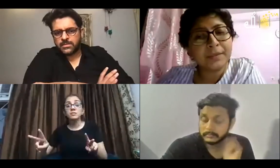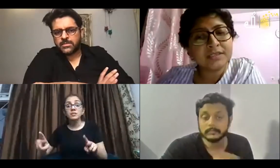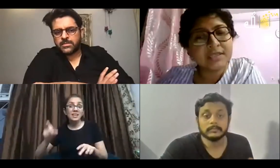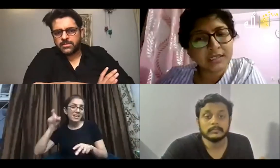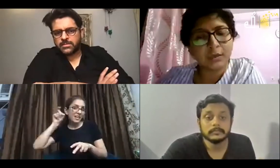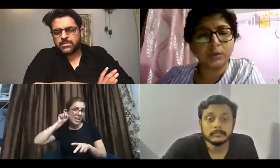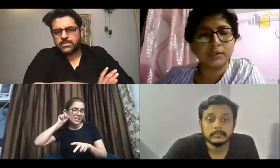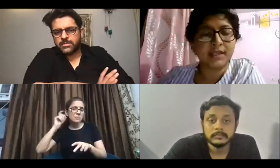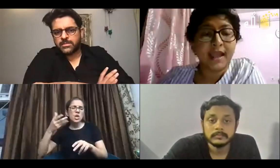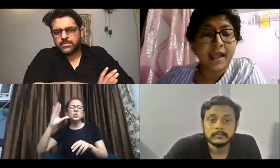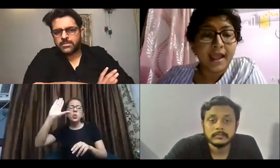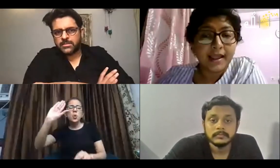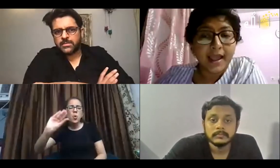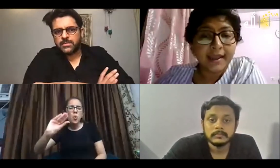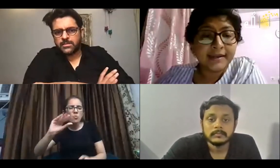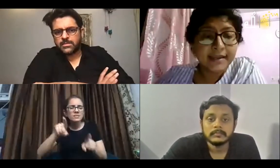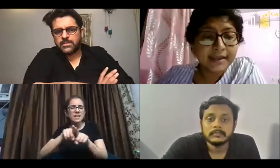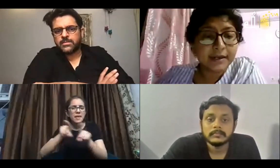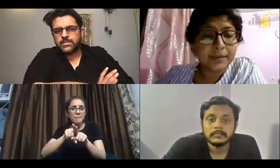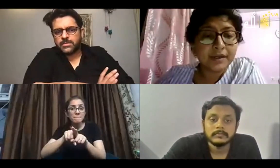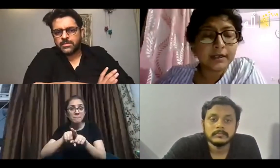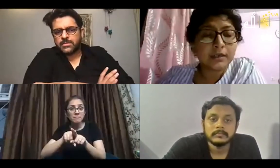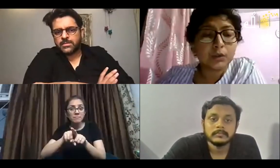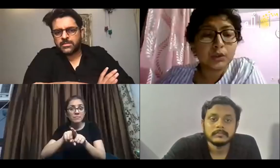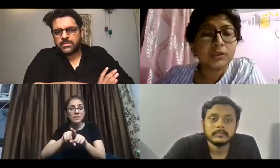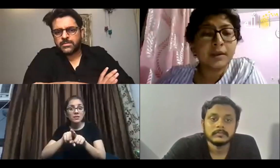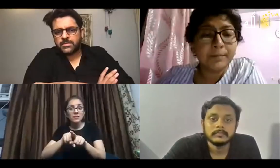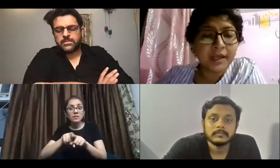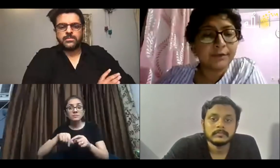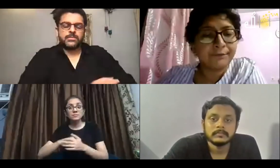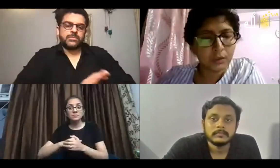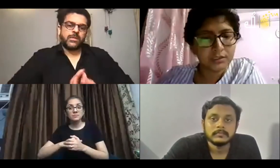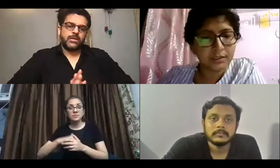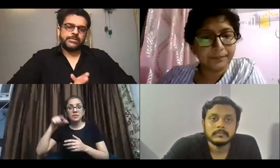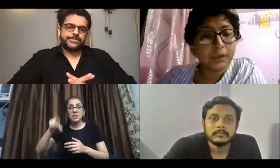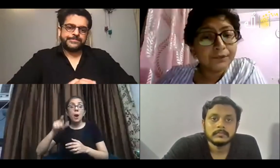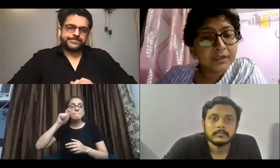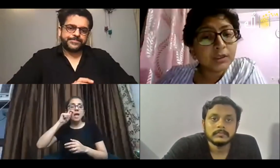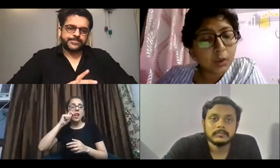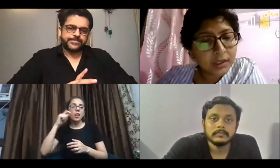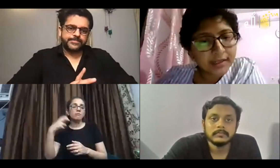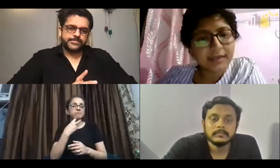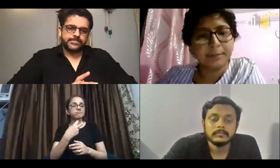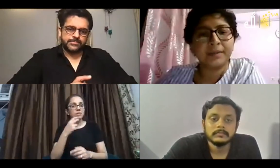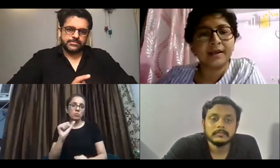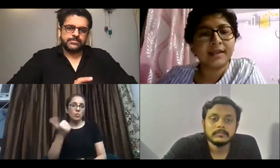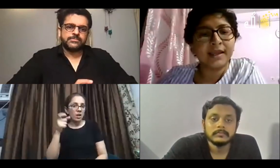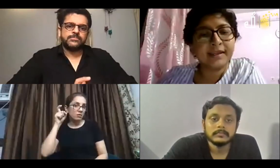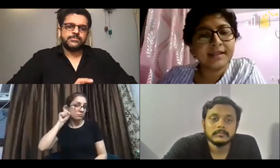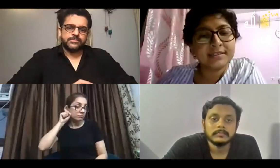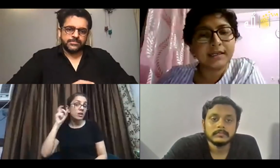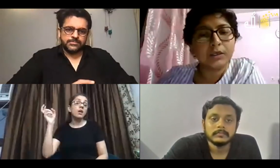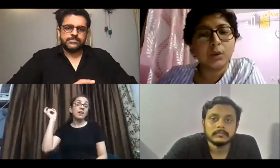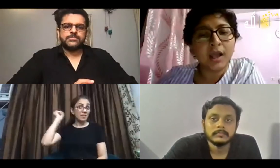low pitch sounds and hear better to the male voice. With a real implant,